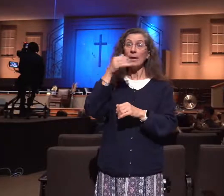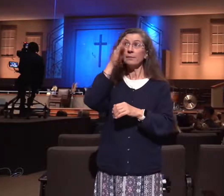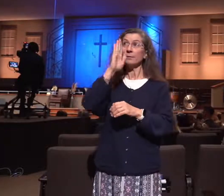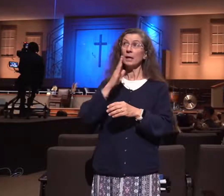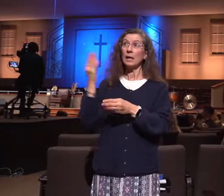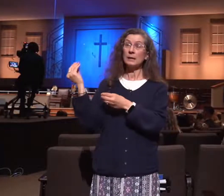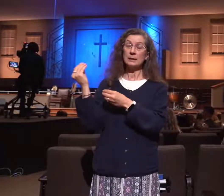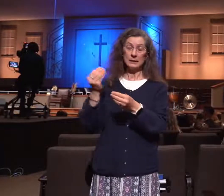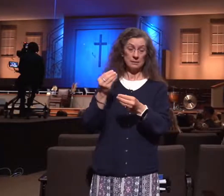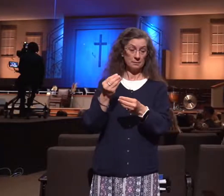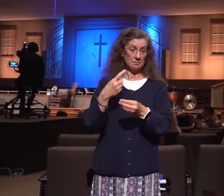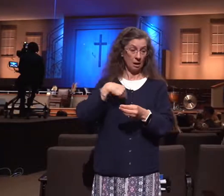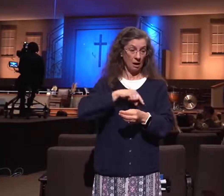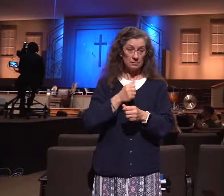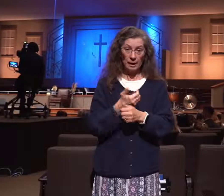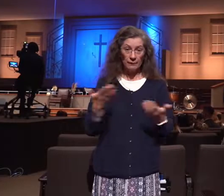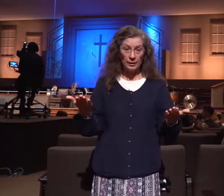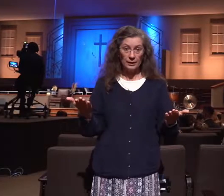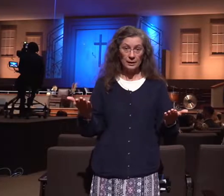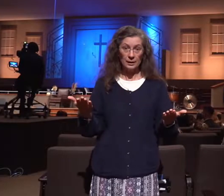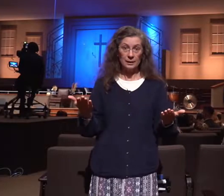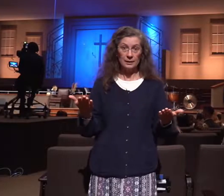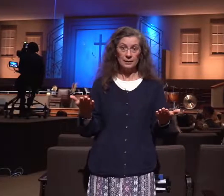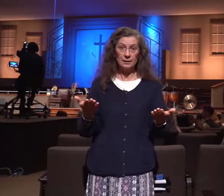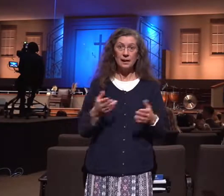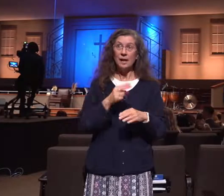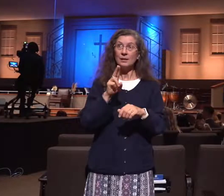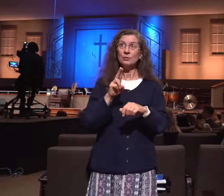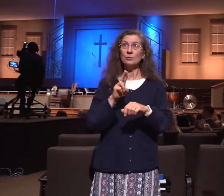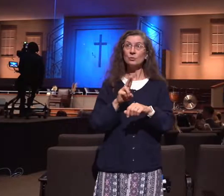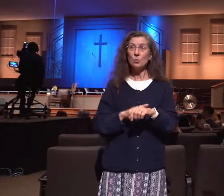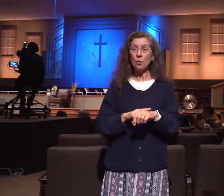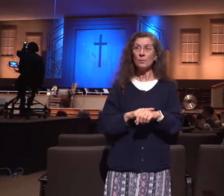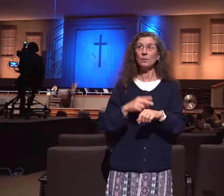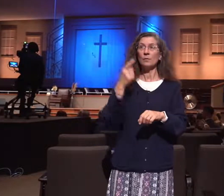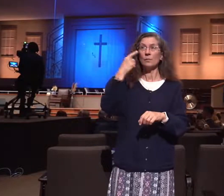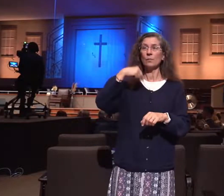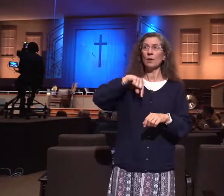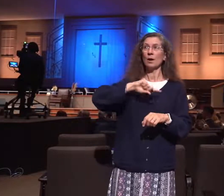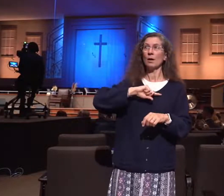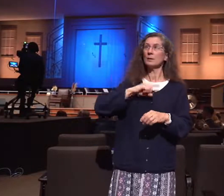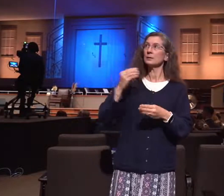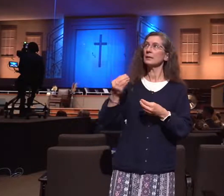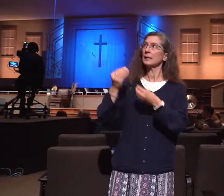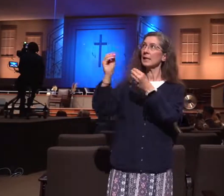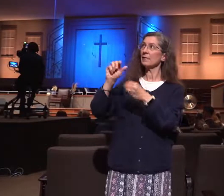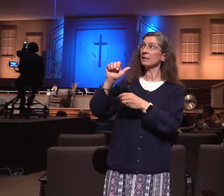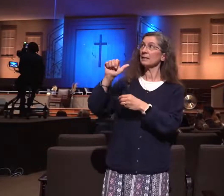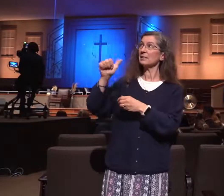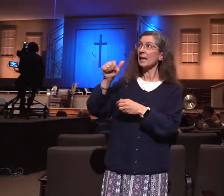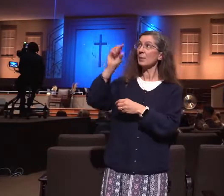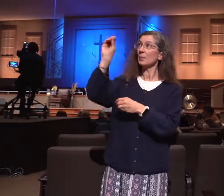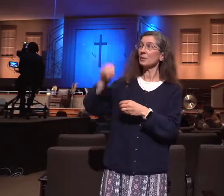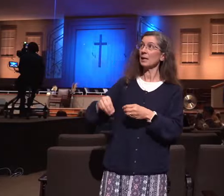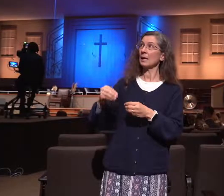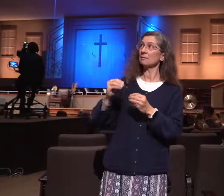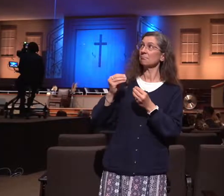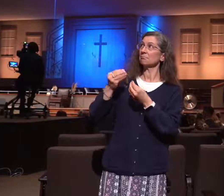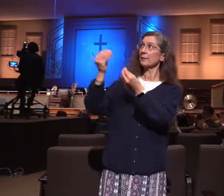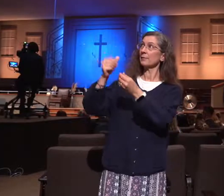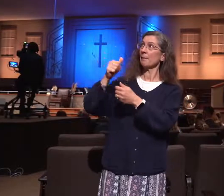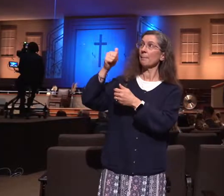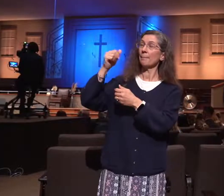have, isn't it just reasonable that we give 10% of that back to his